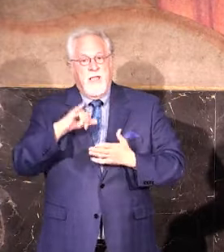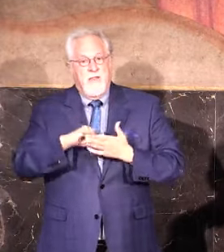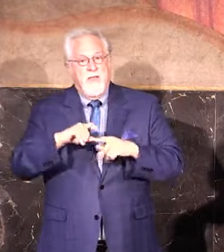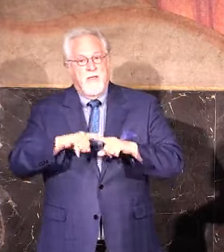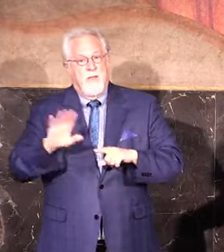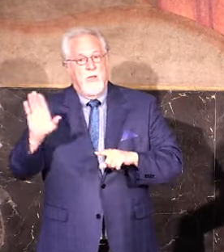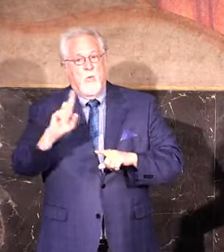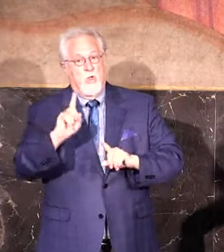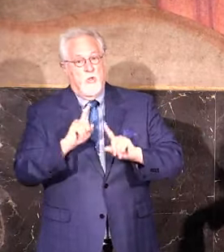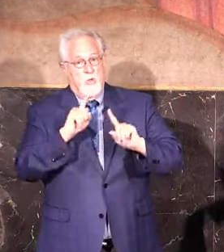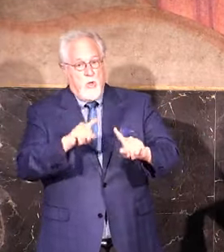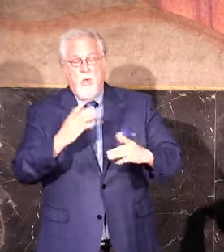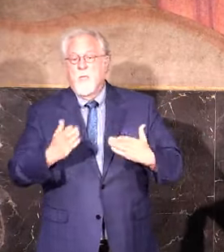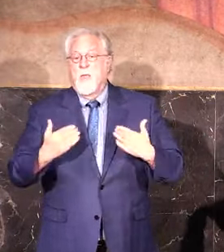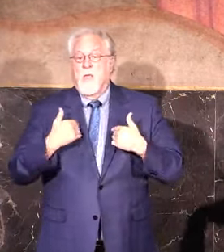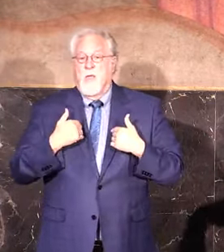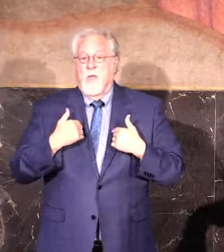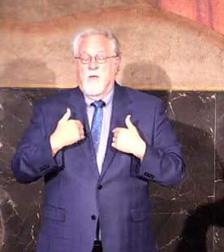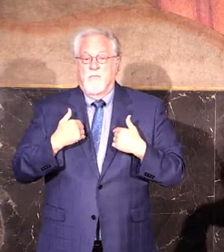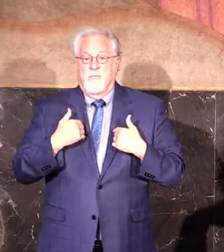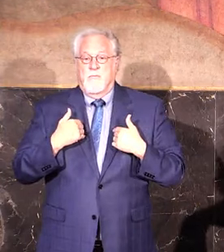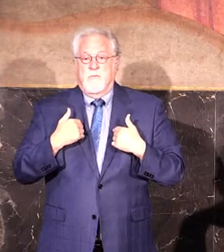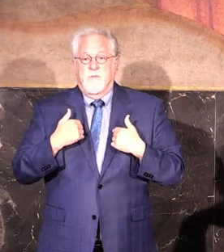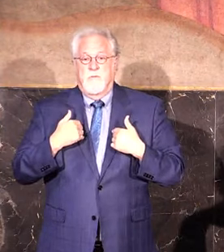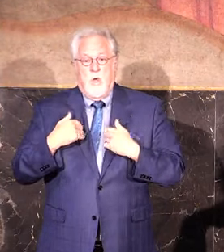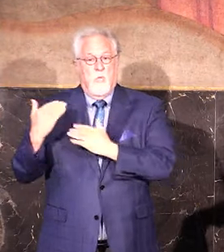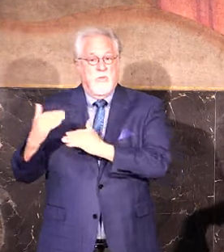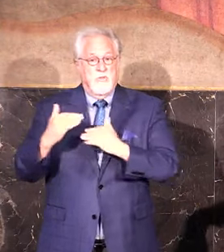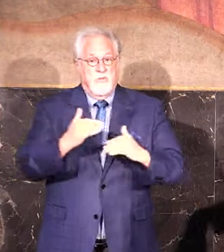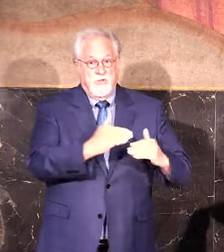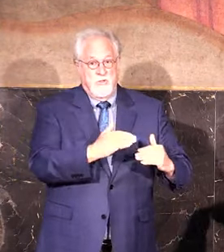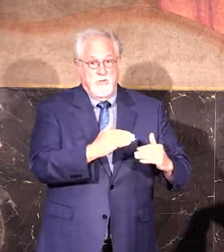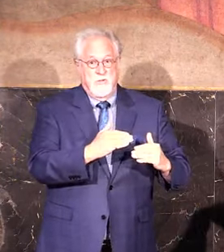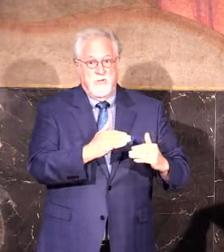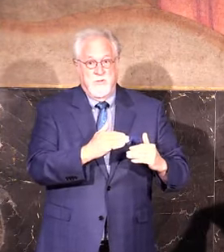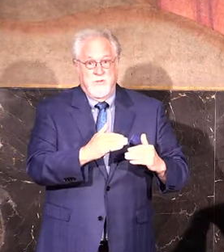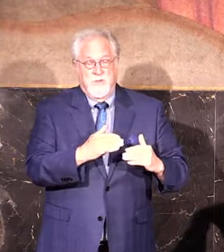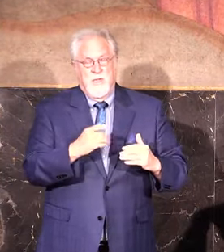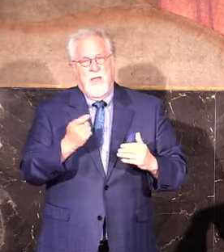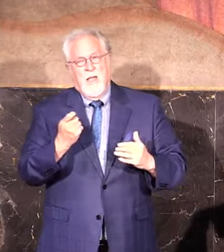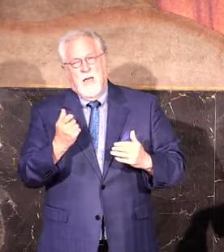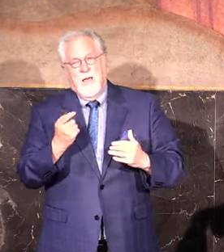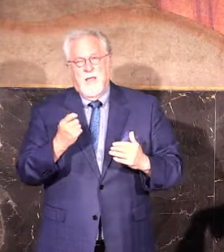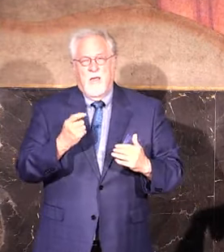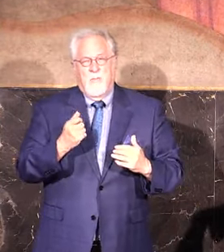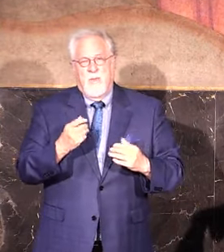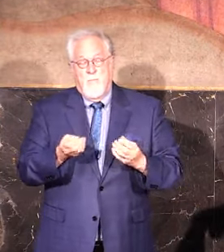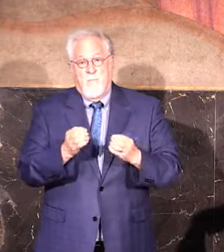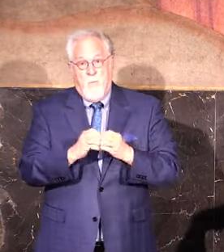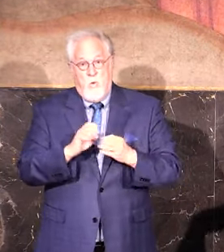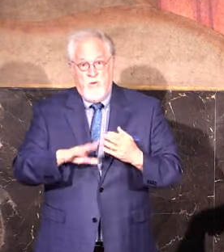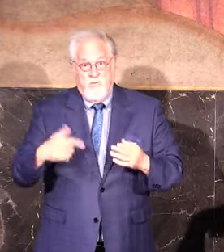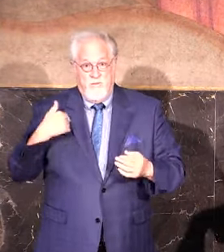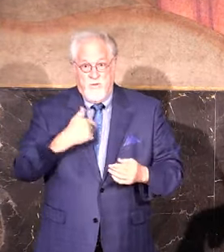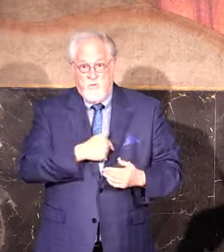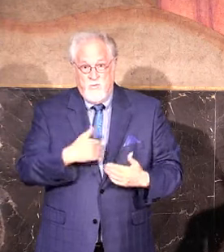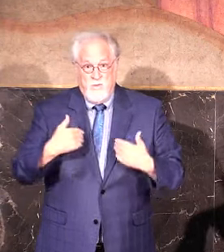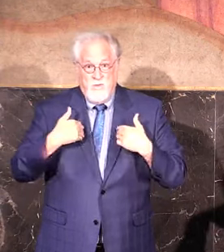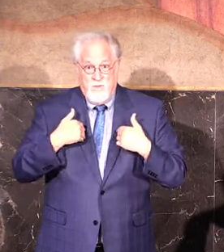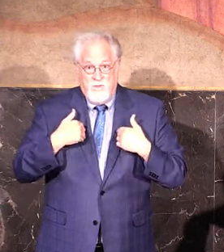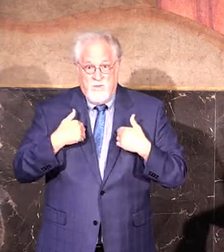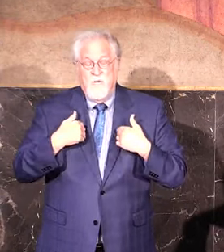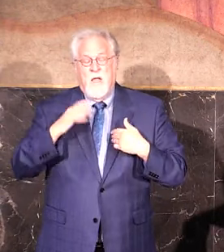your destination, you may have restrictions that are a little bit more than what we put in place at the